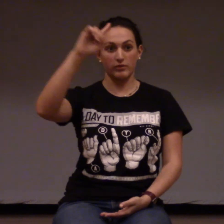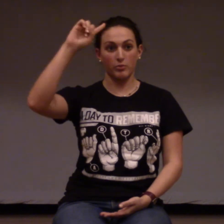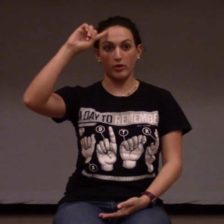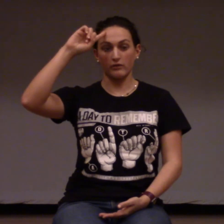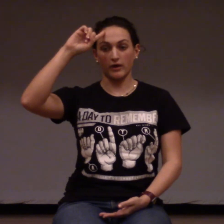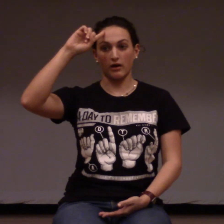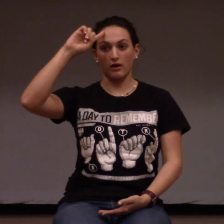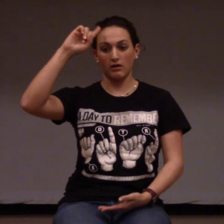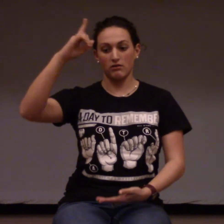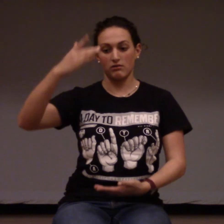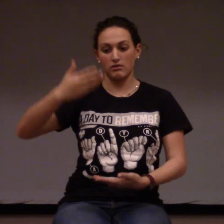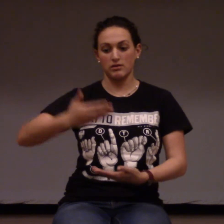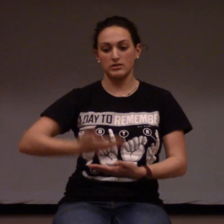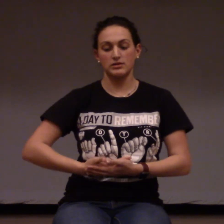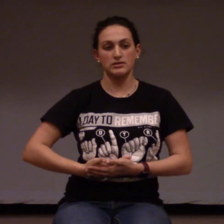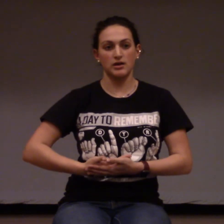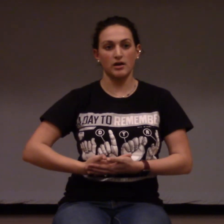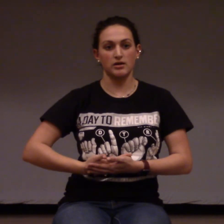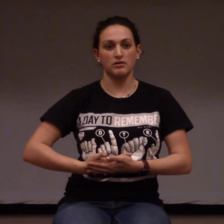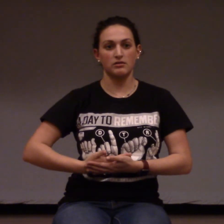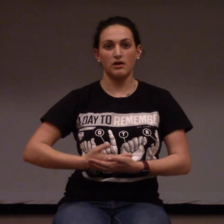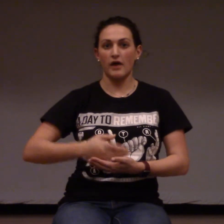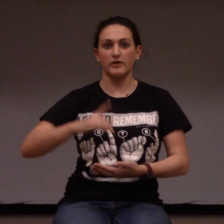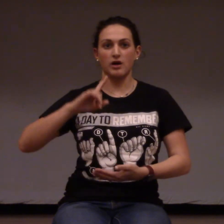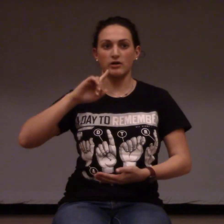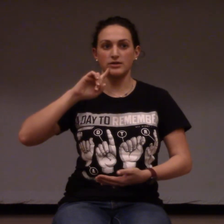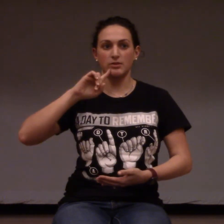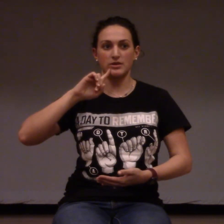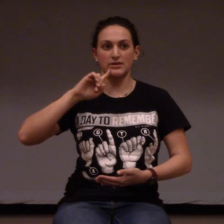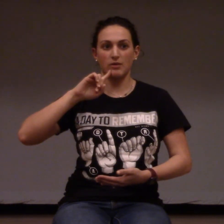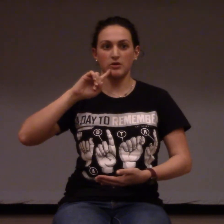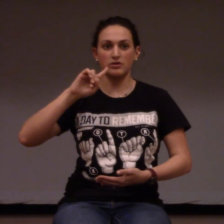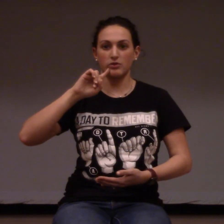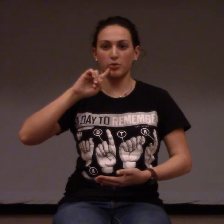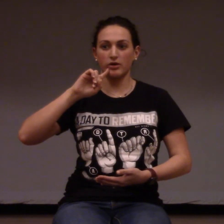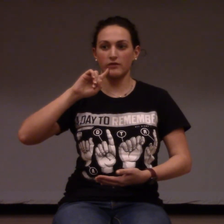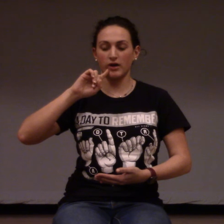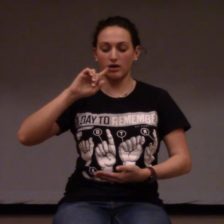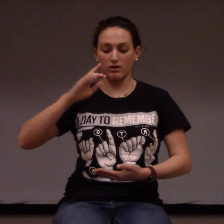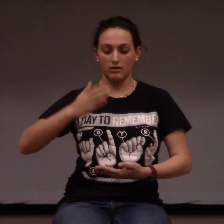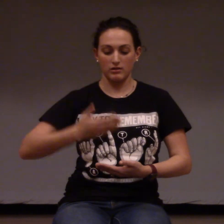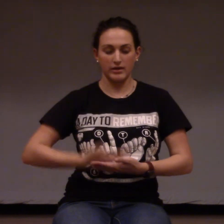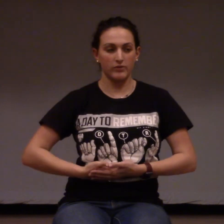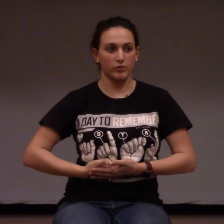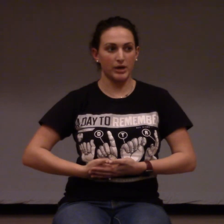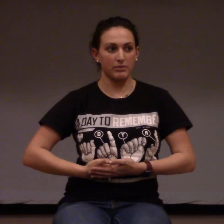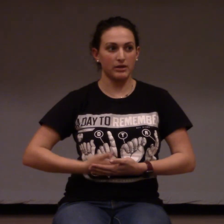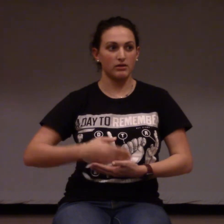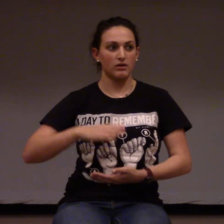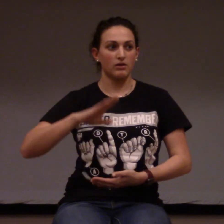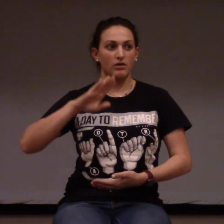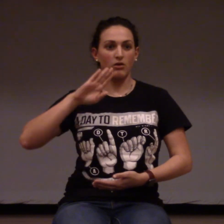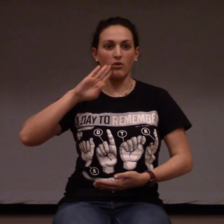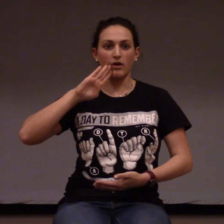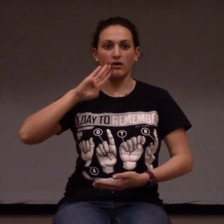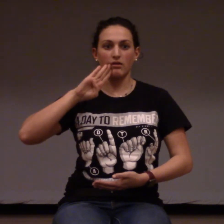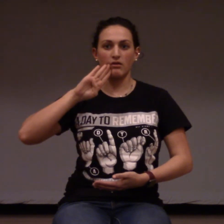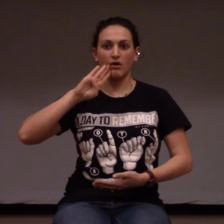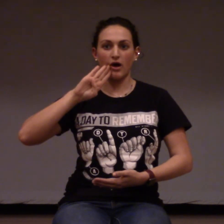pointer finger. Son, and then daughter's going to be the same. You can do a pointer finger down to a baby, or I